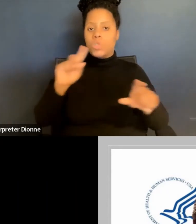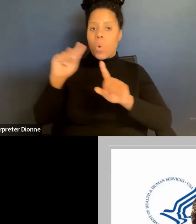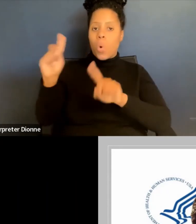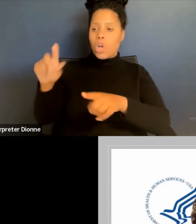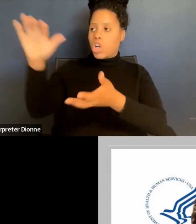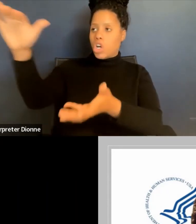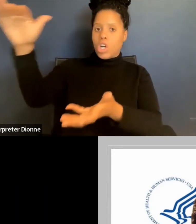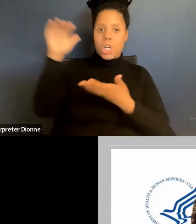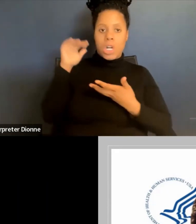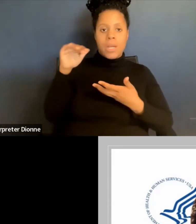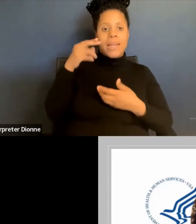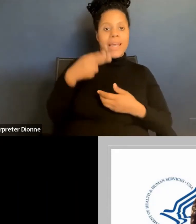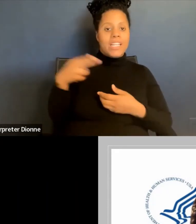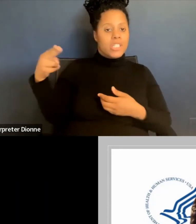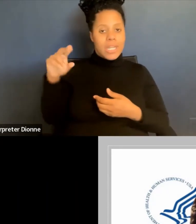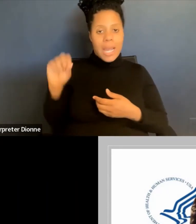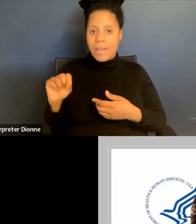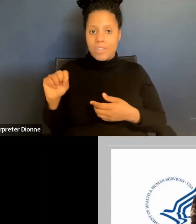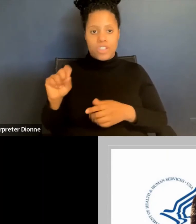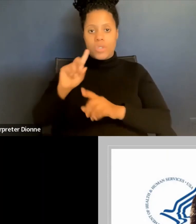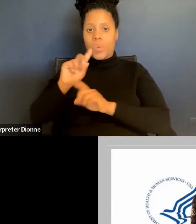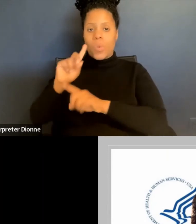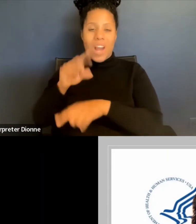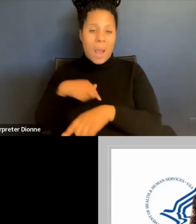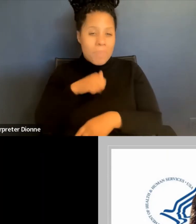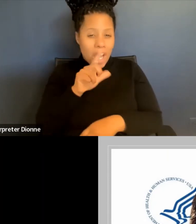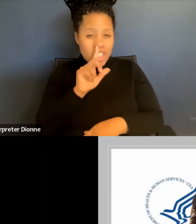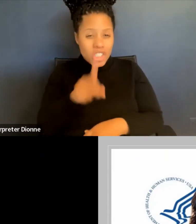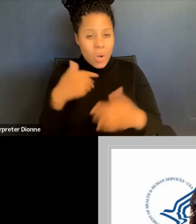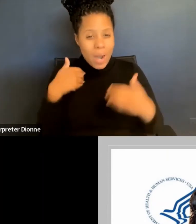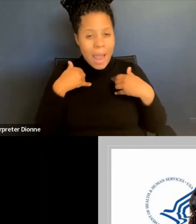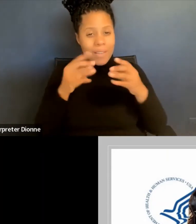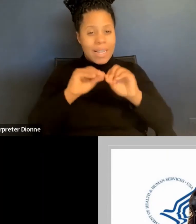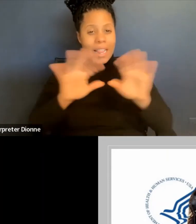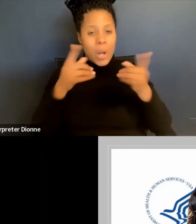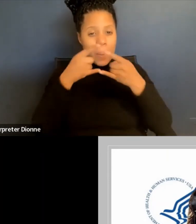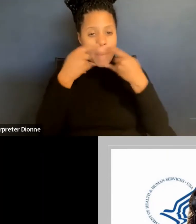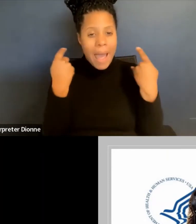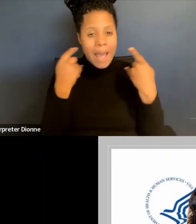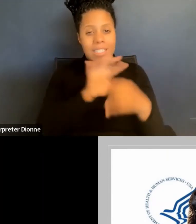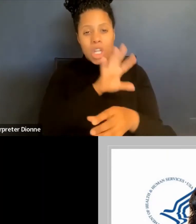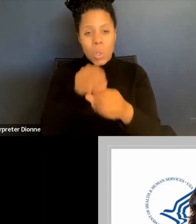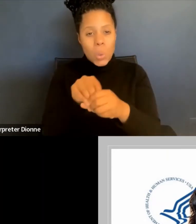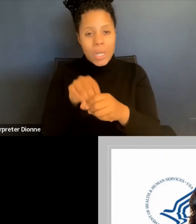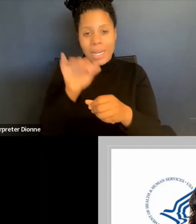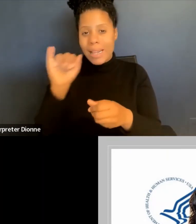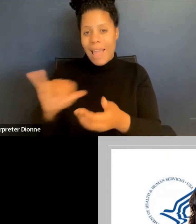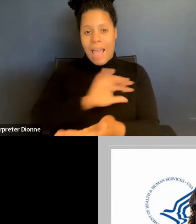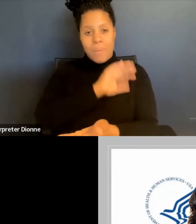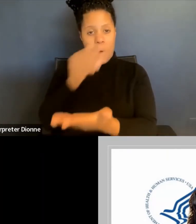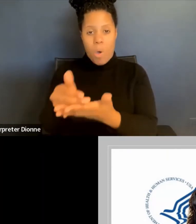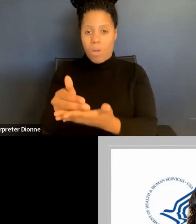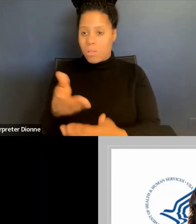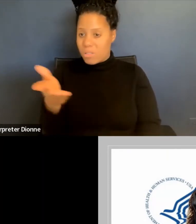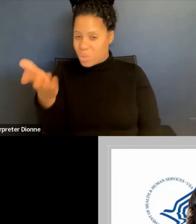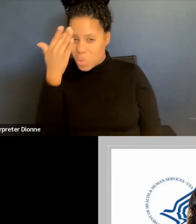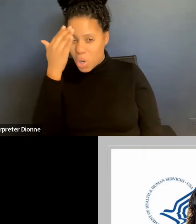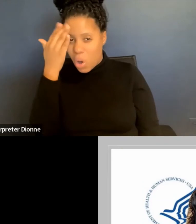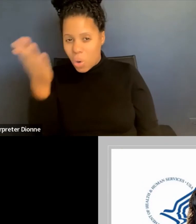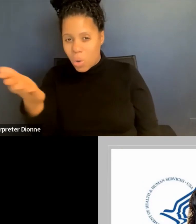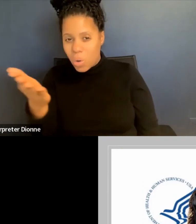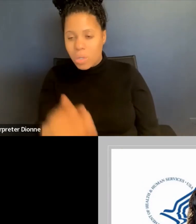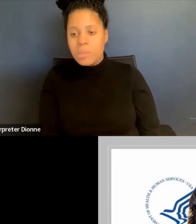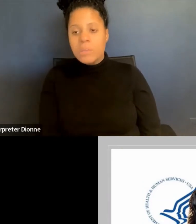not aware that there are clear masks in the stockpile, but Michelle, if you could answer that. Yes, that's